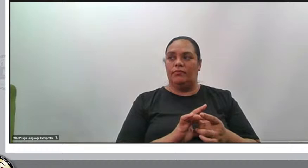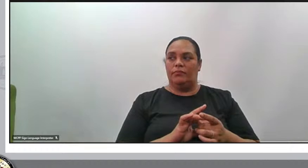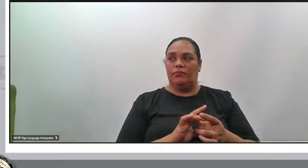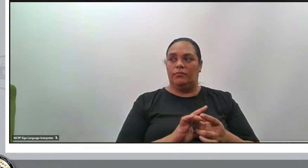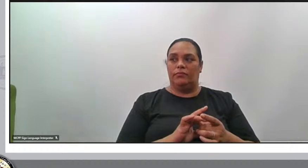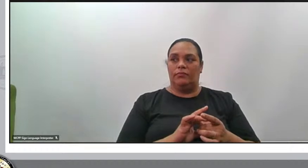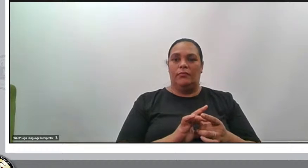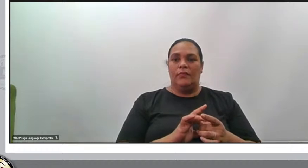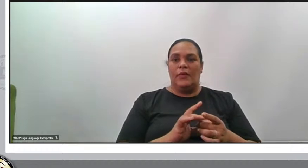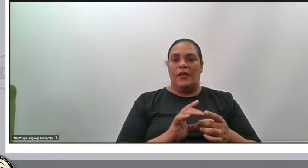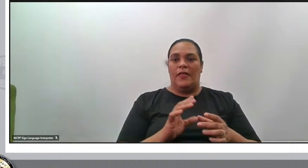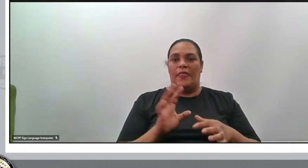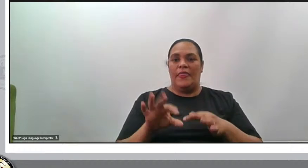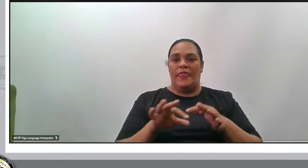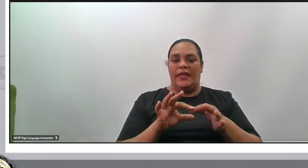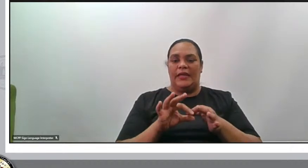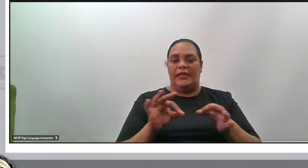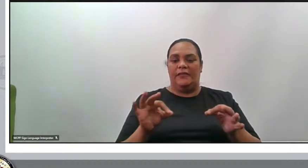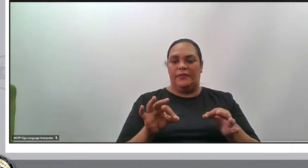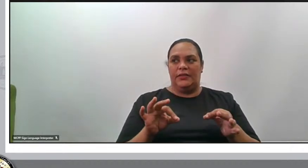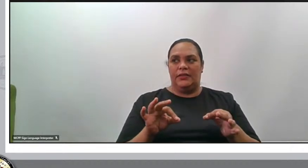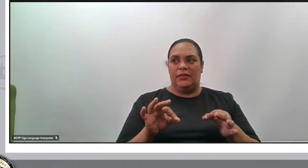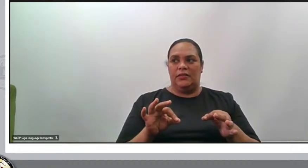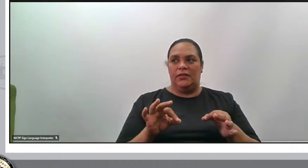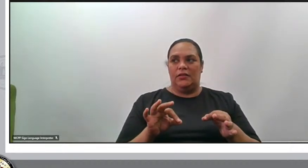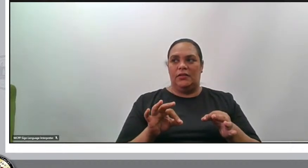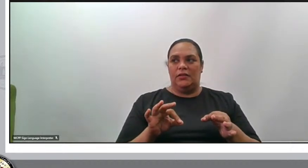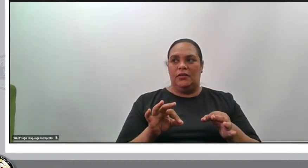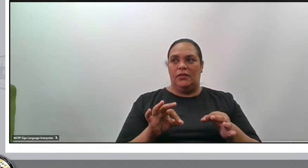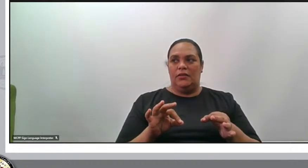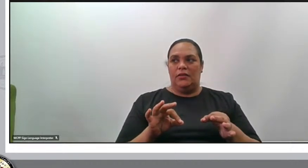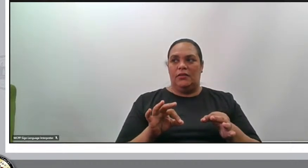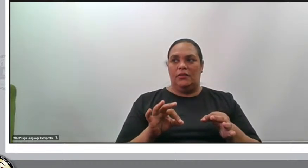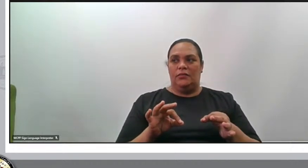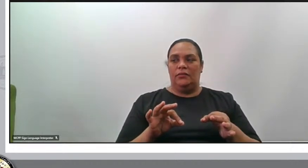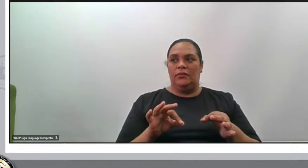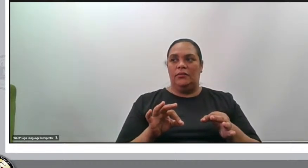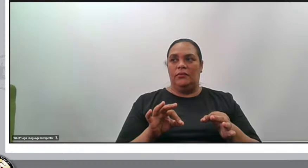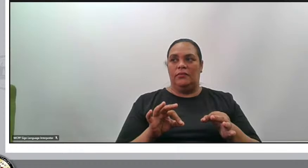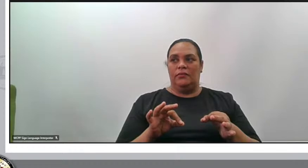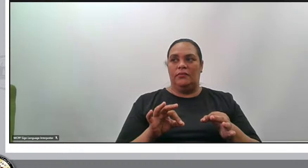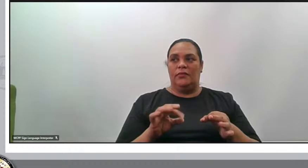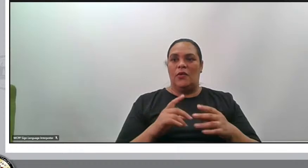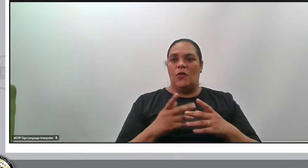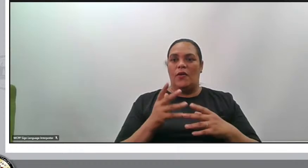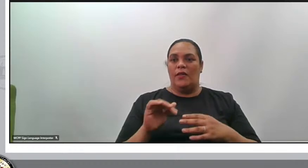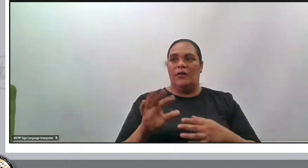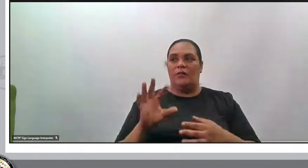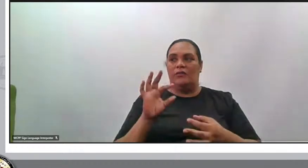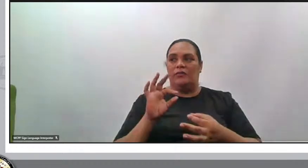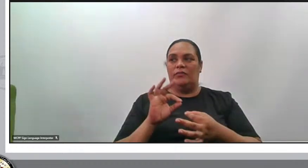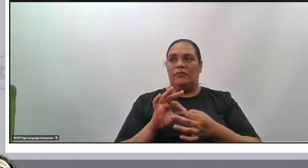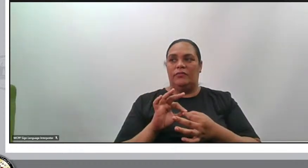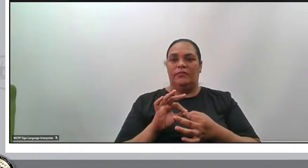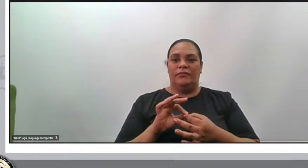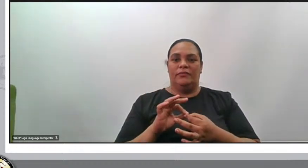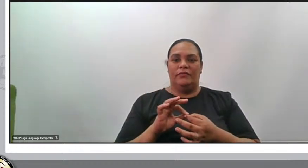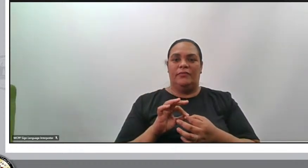the gifts, whether we can have such information, particularly on